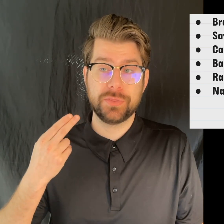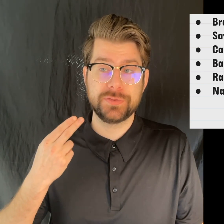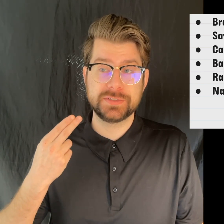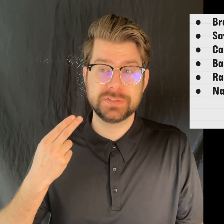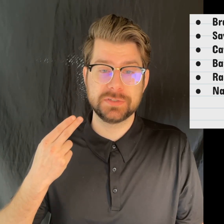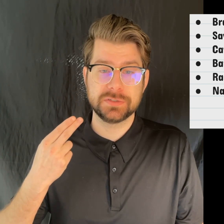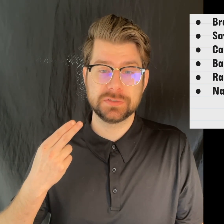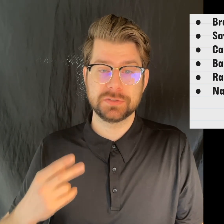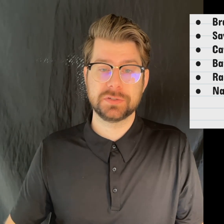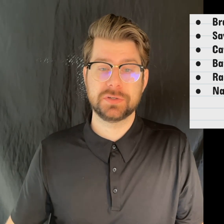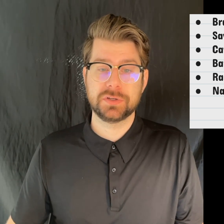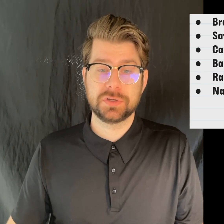mouths,